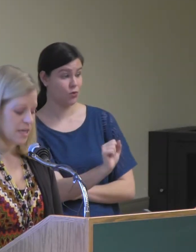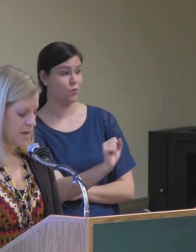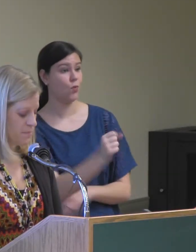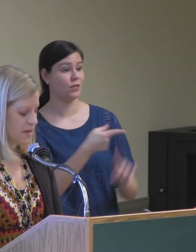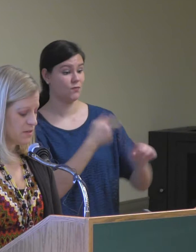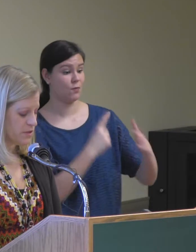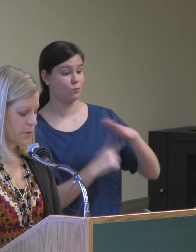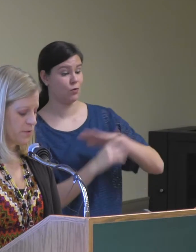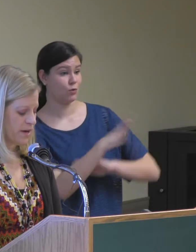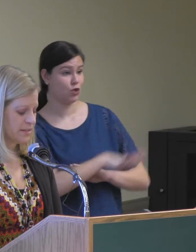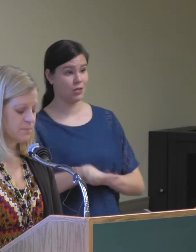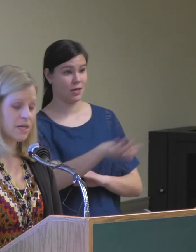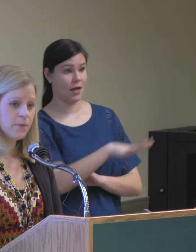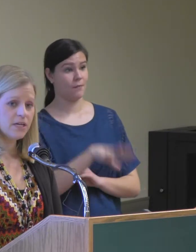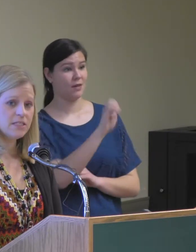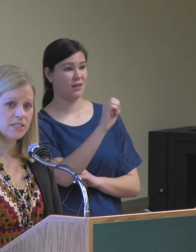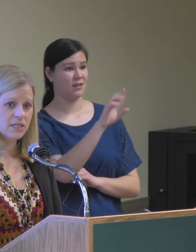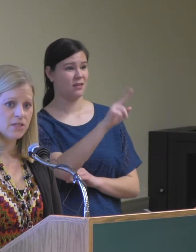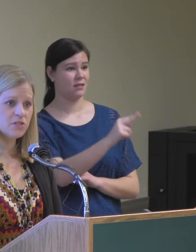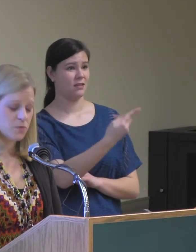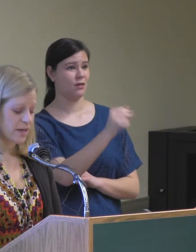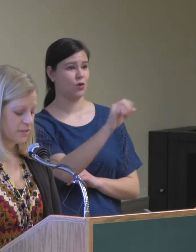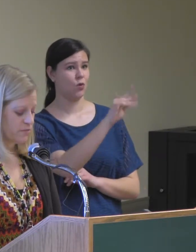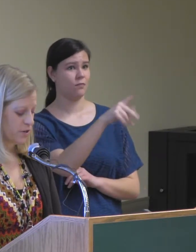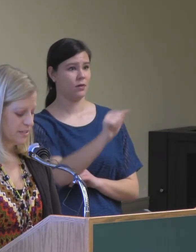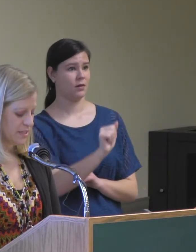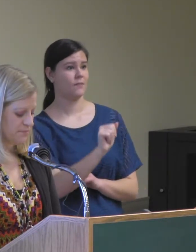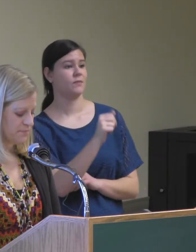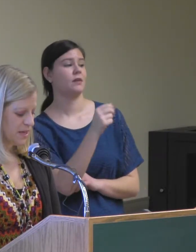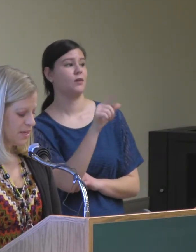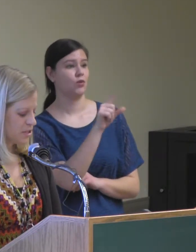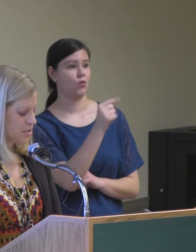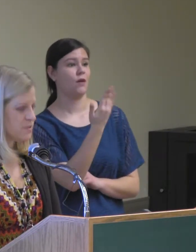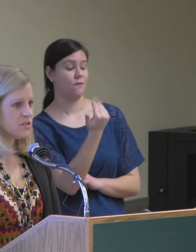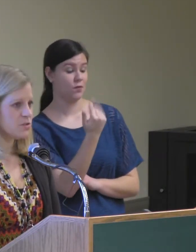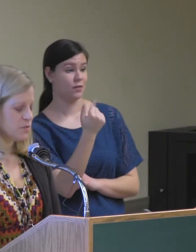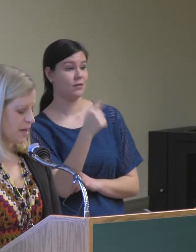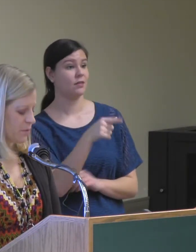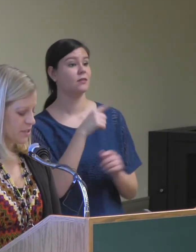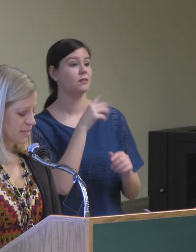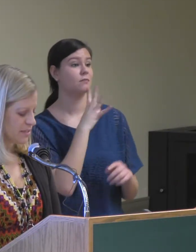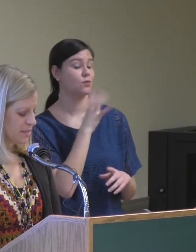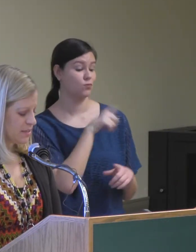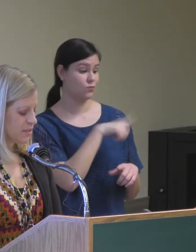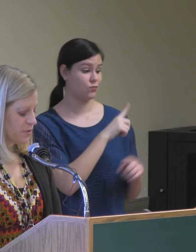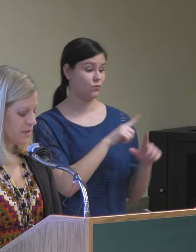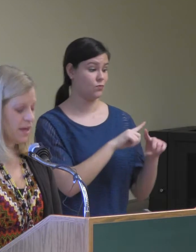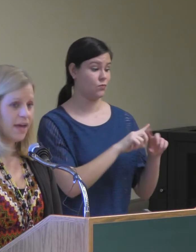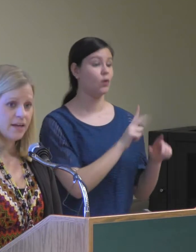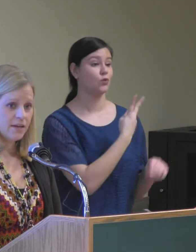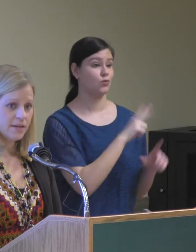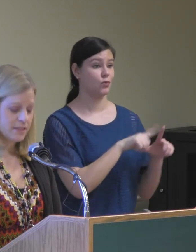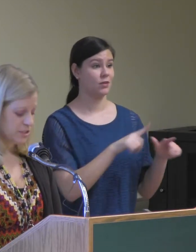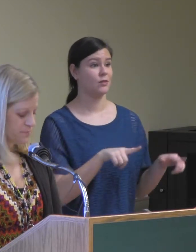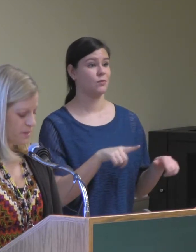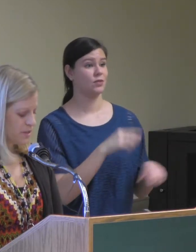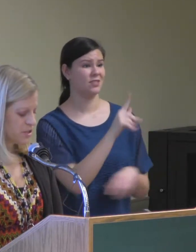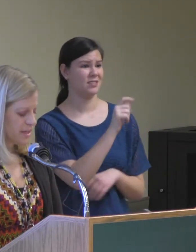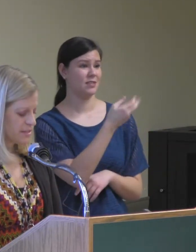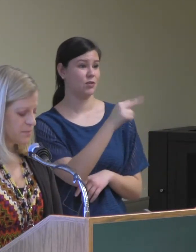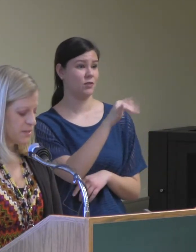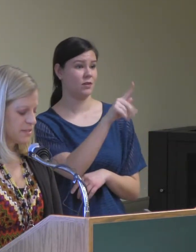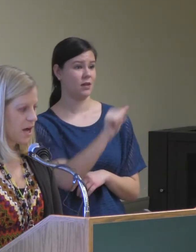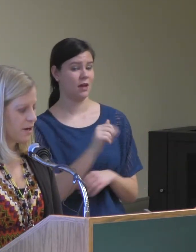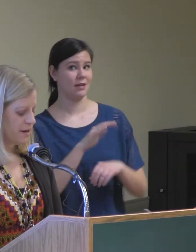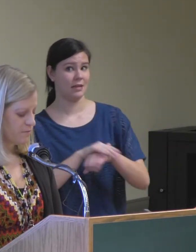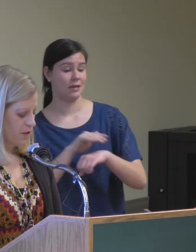refugee camp in Ethiopia on September 19th, 2014. She speaks 2 languages, Tigrinya and English. She